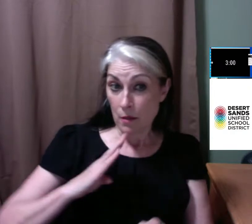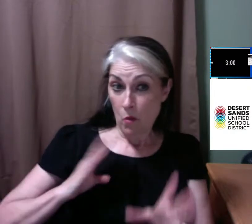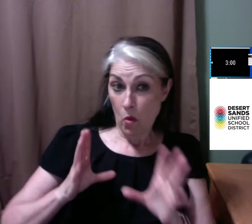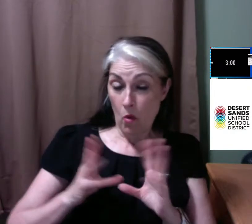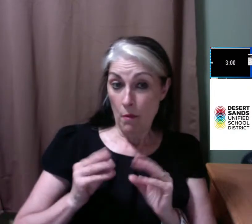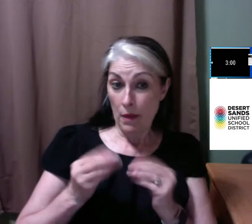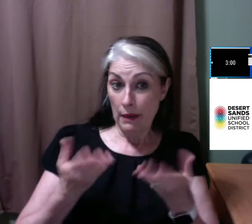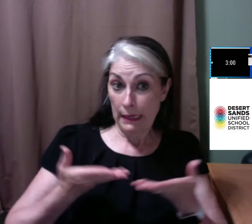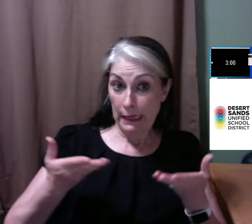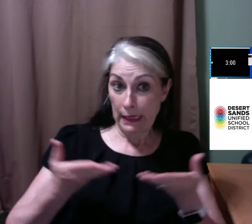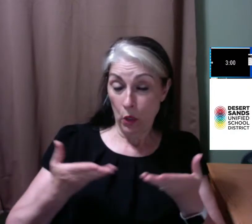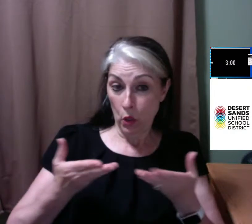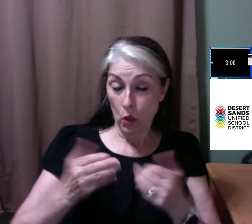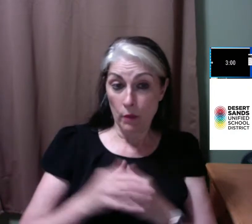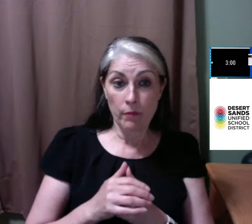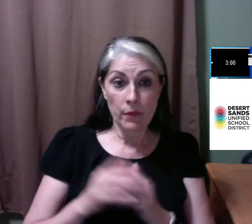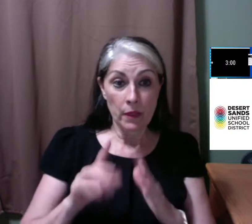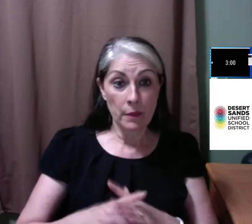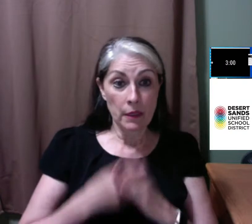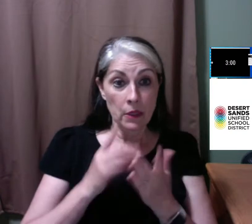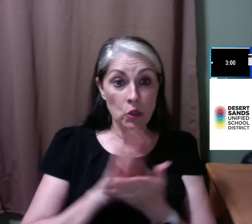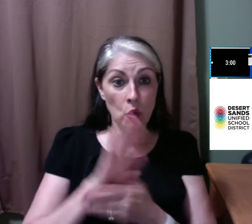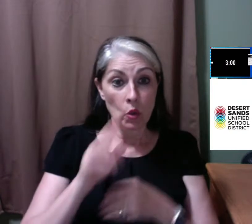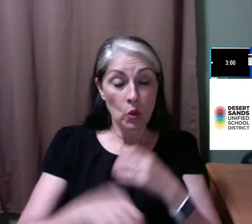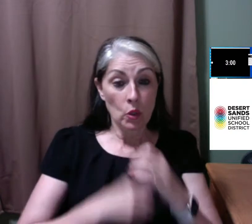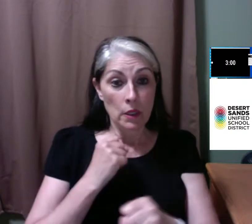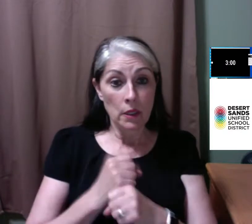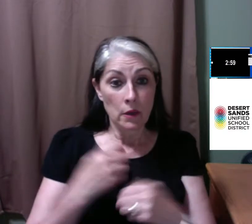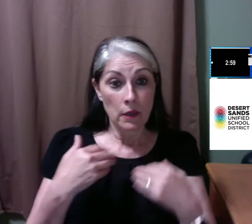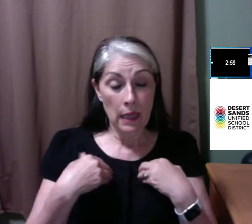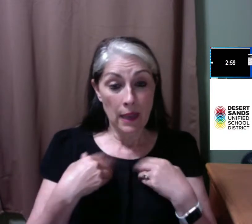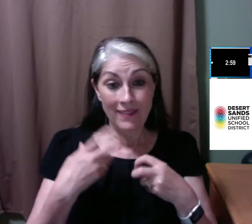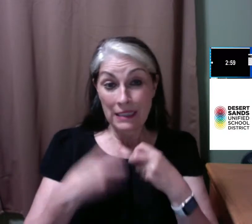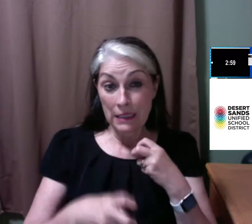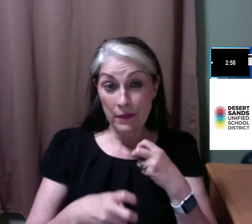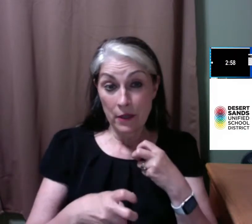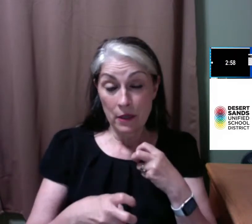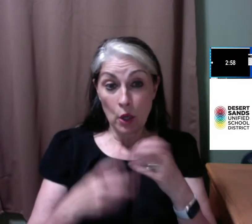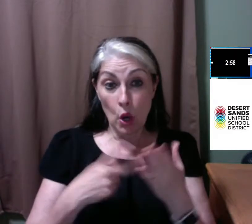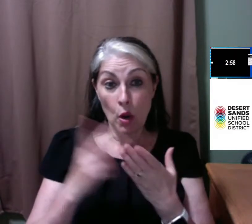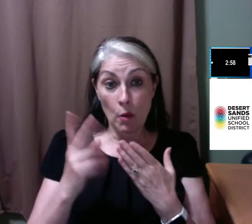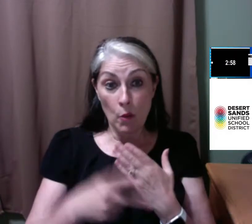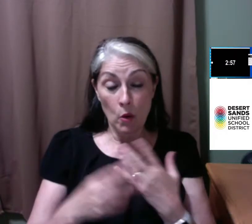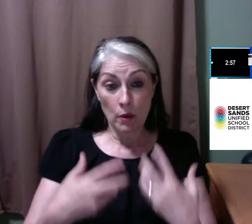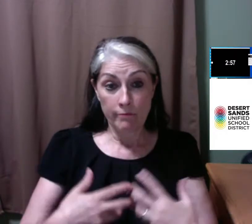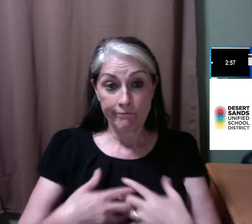present. Since the beginning of school year, we've had some difficulties getting our program up